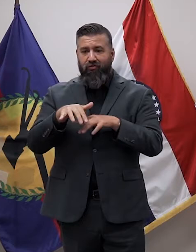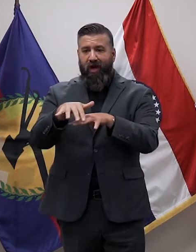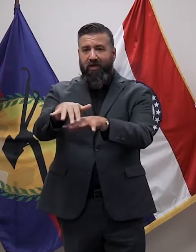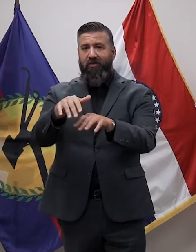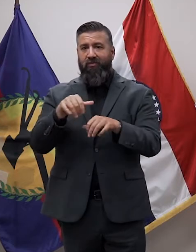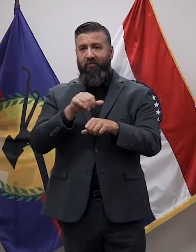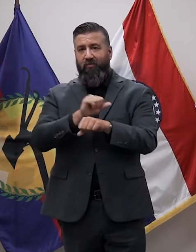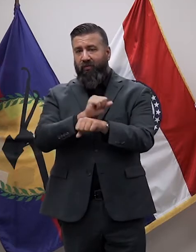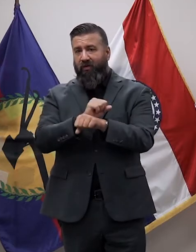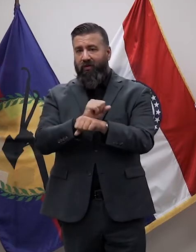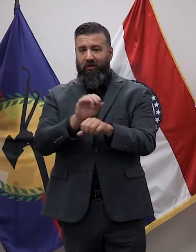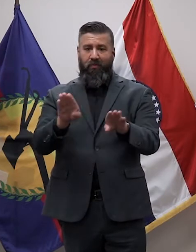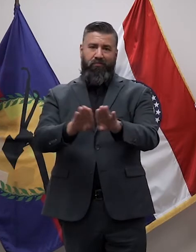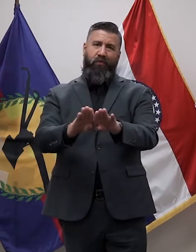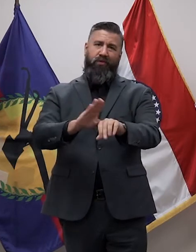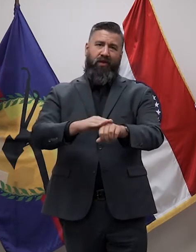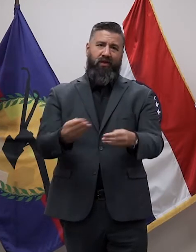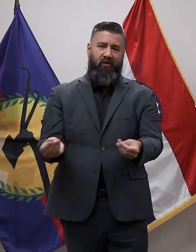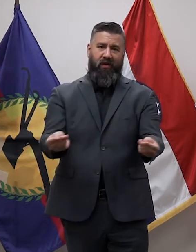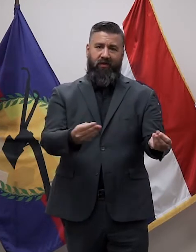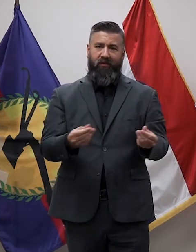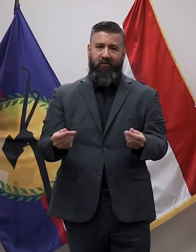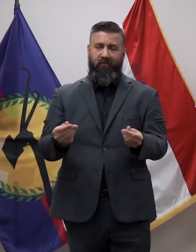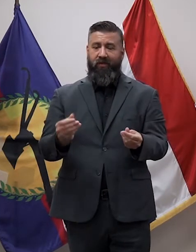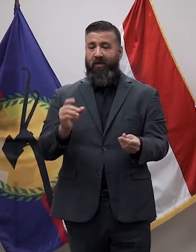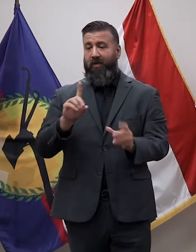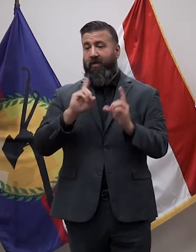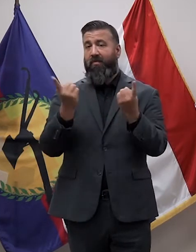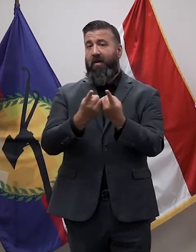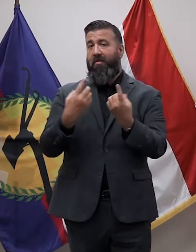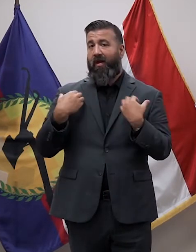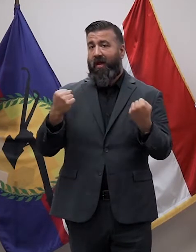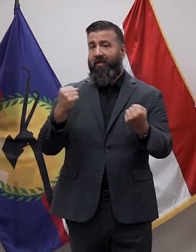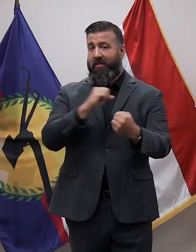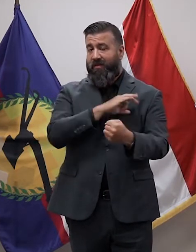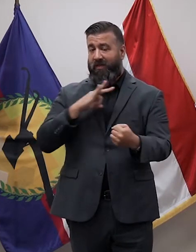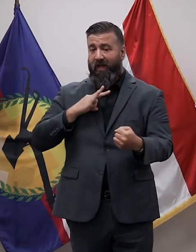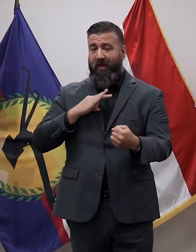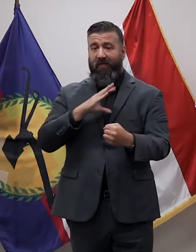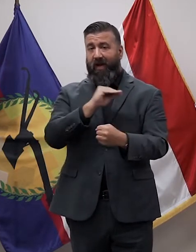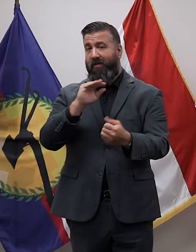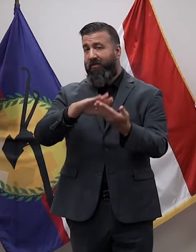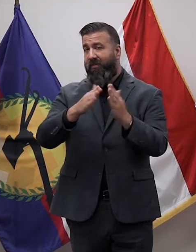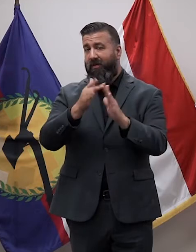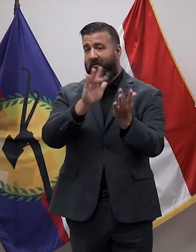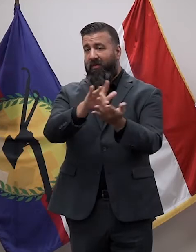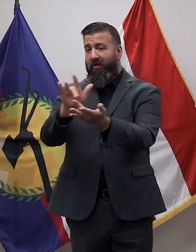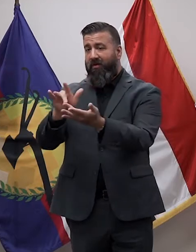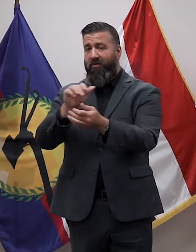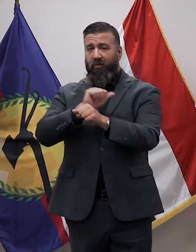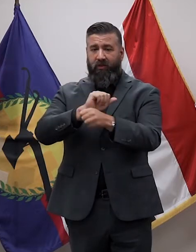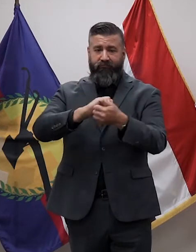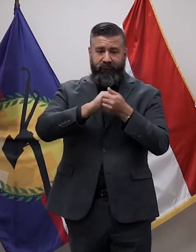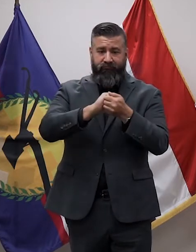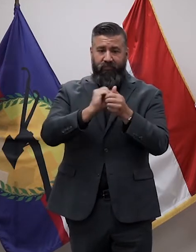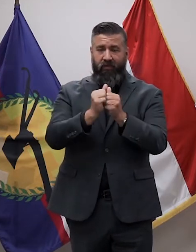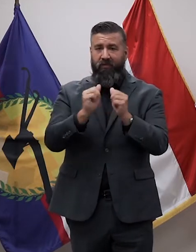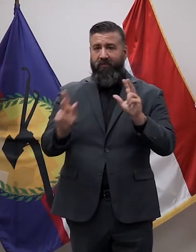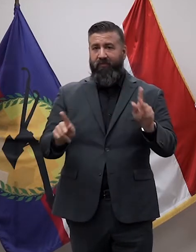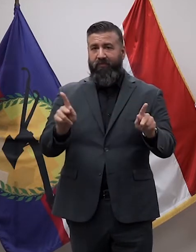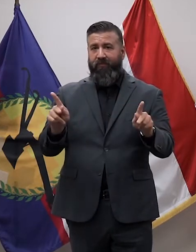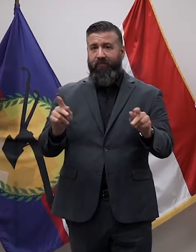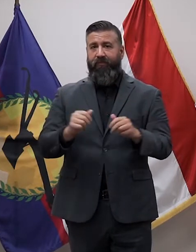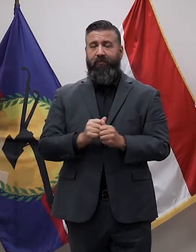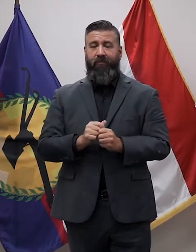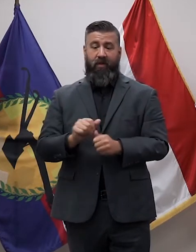ground, Department of Public Health staff, and all of their community partners working individually with people to talk to them about these opportunities. The lowest